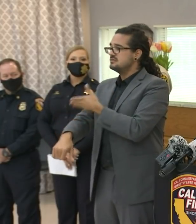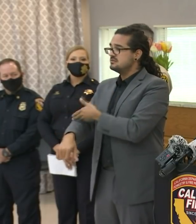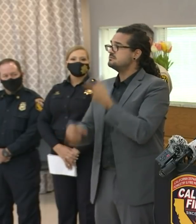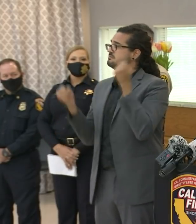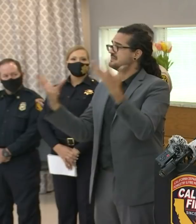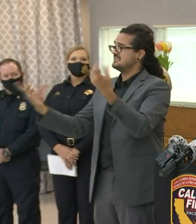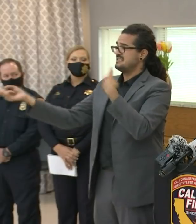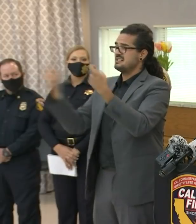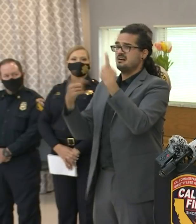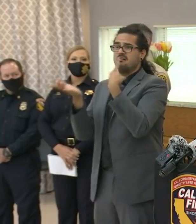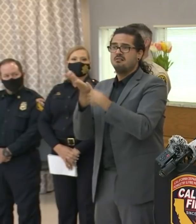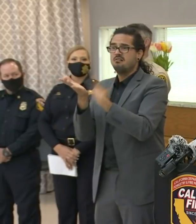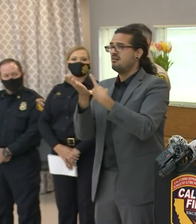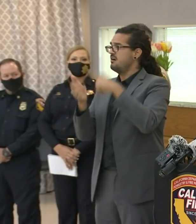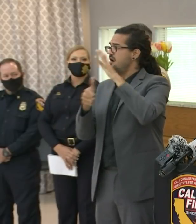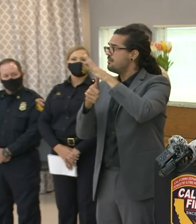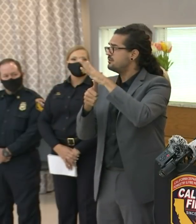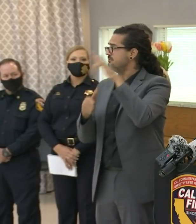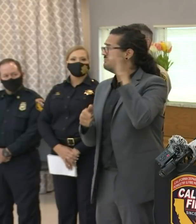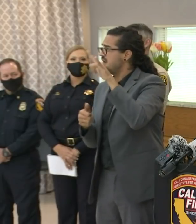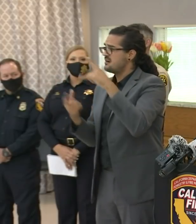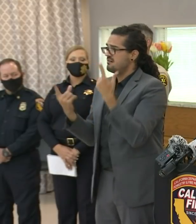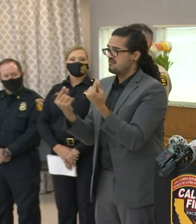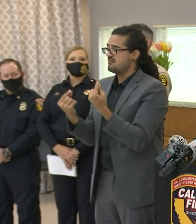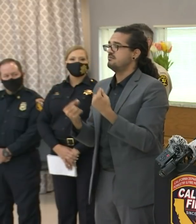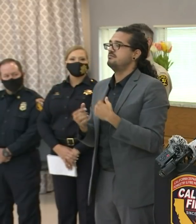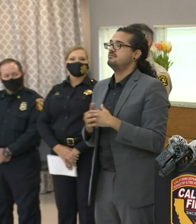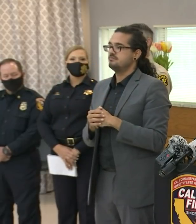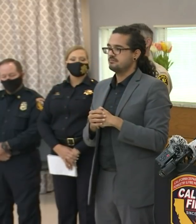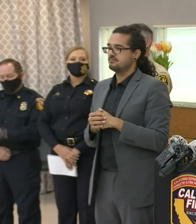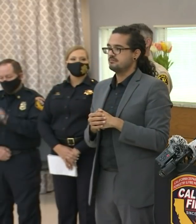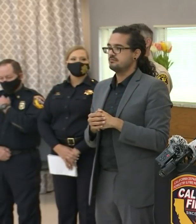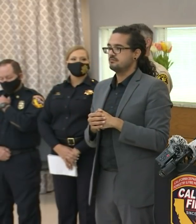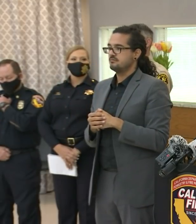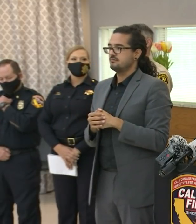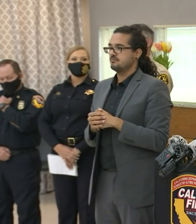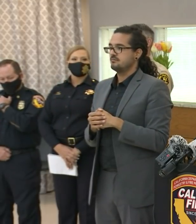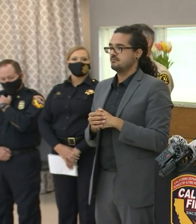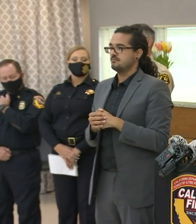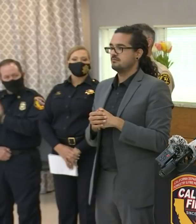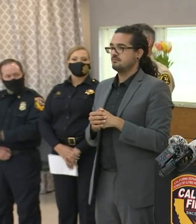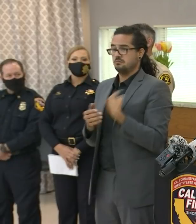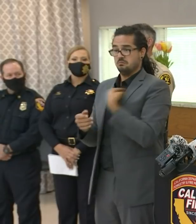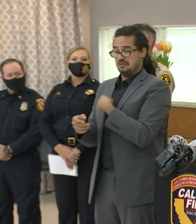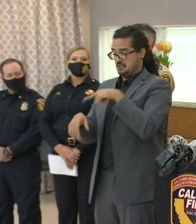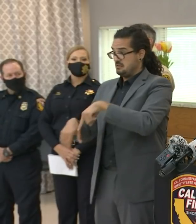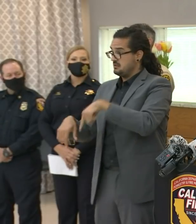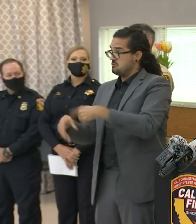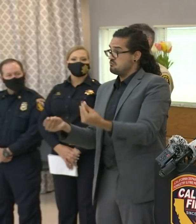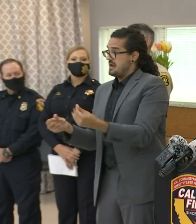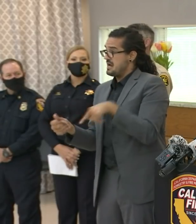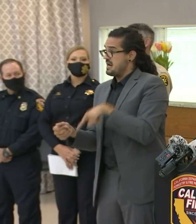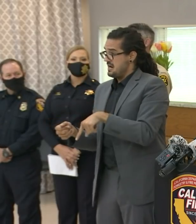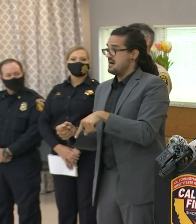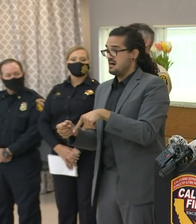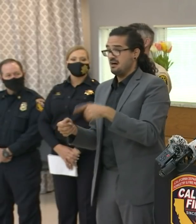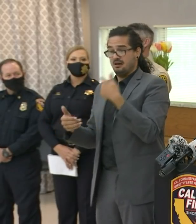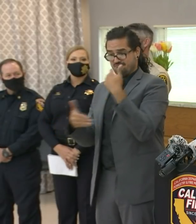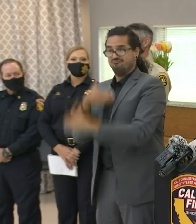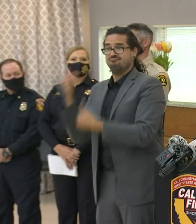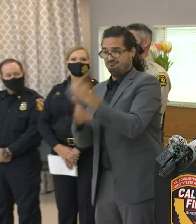about that. So although the conditions were such that allowed us to have a lot of success on the ground, In the air, we didn't have as much success because of